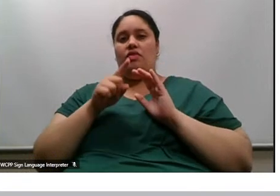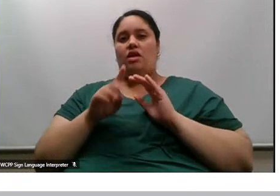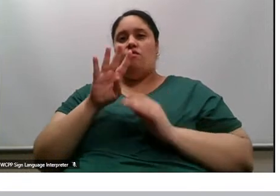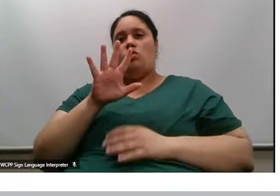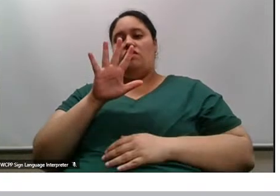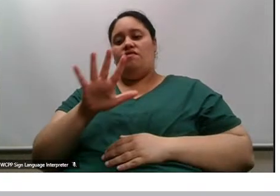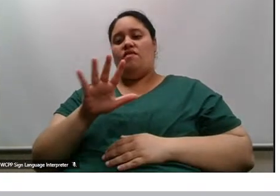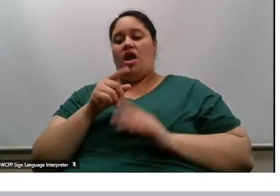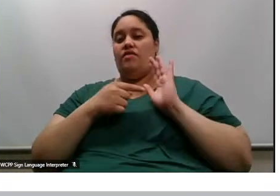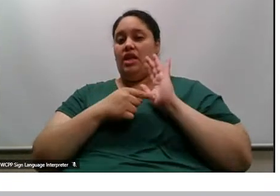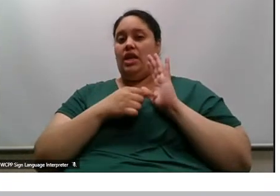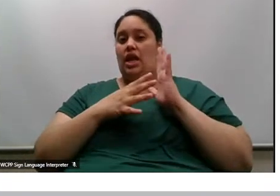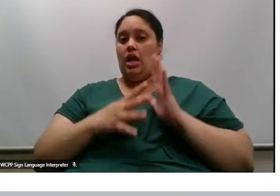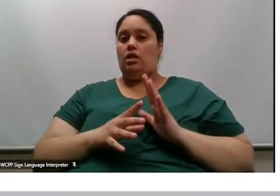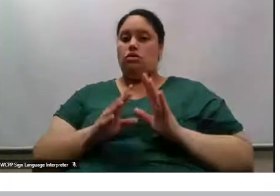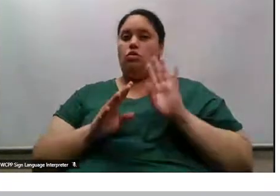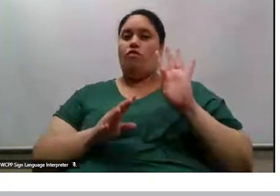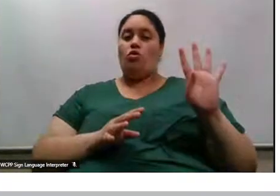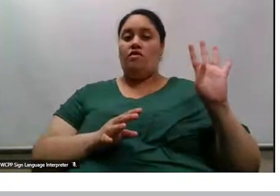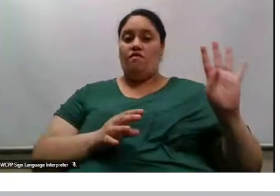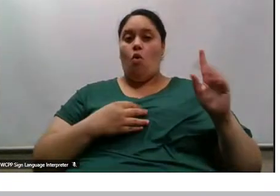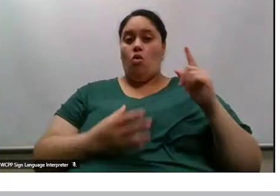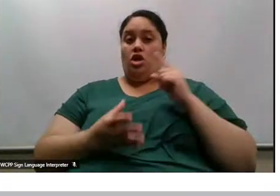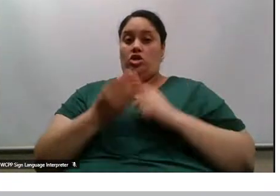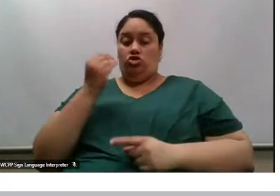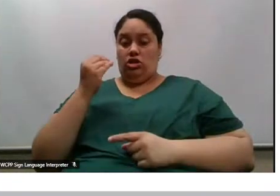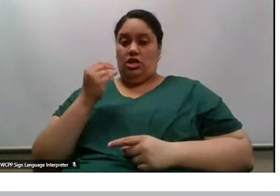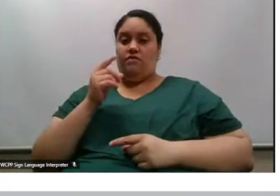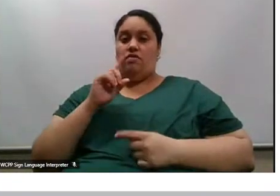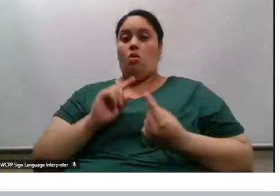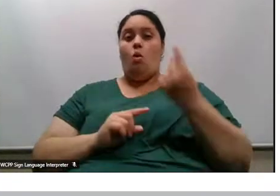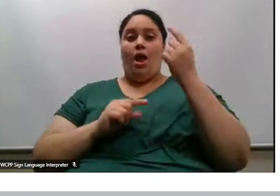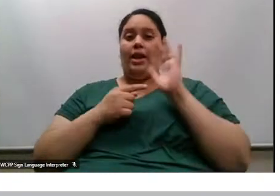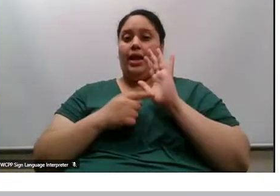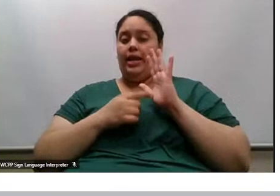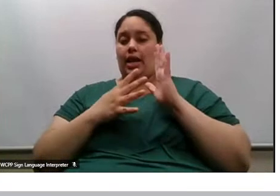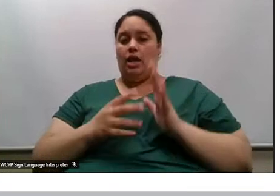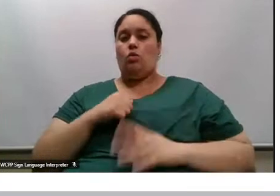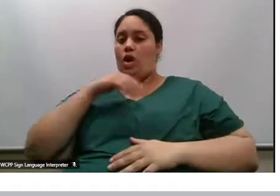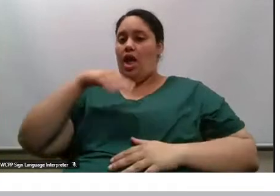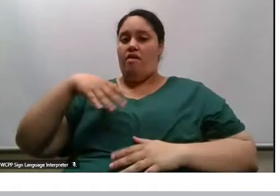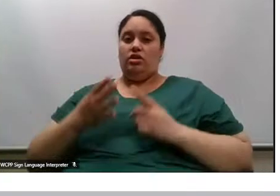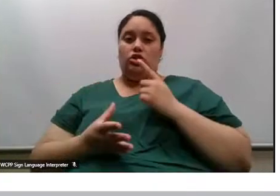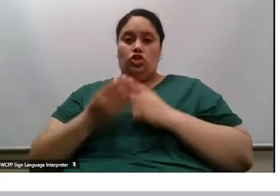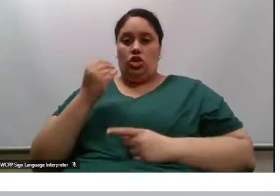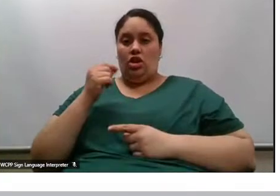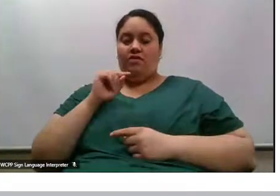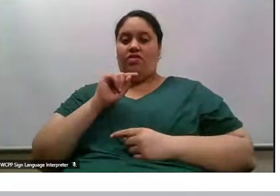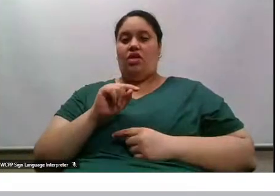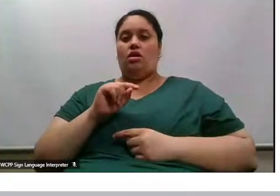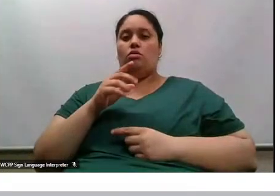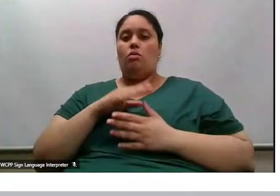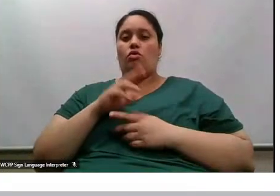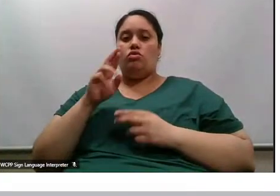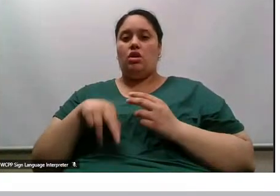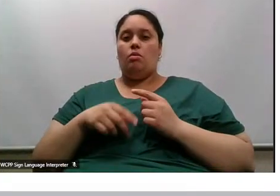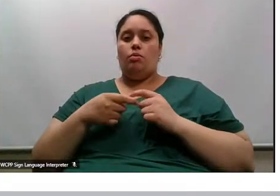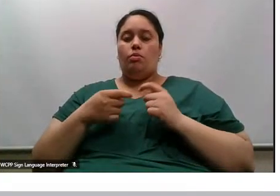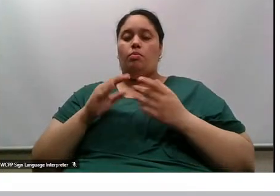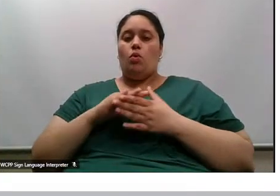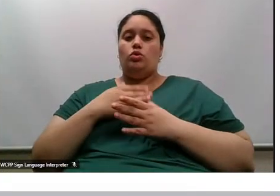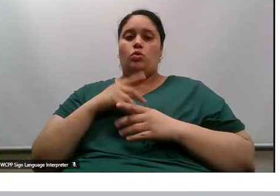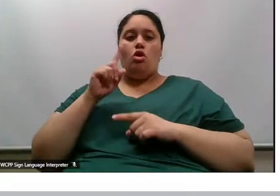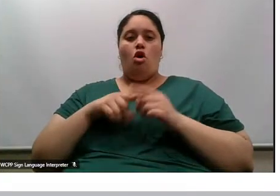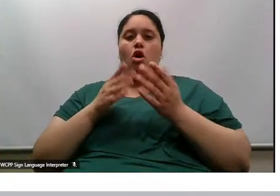45 indicators, we achieved 44, and the one indicator that we did not achieve was as a result of not being able